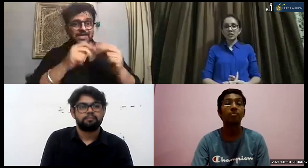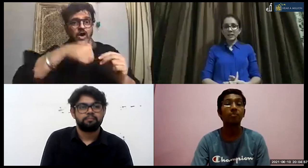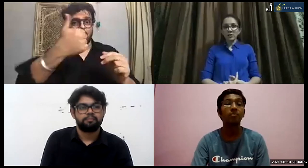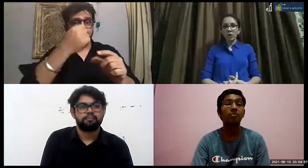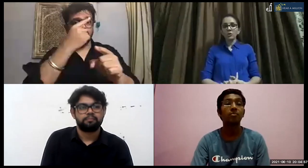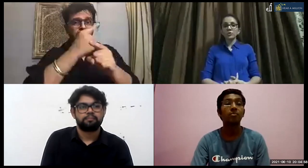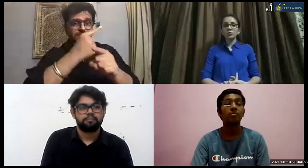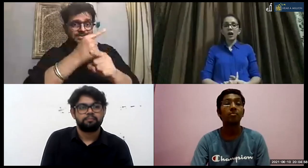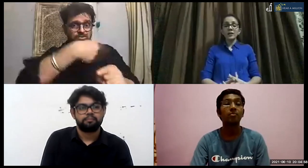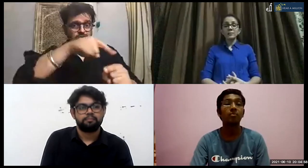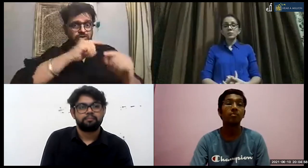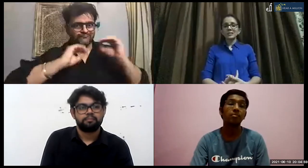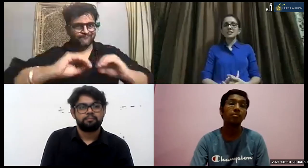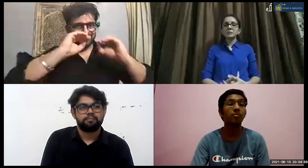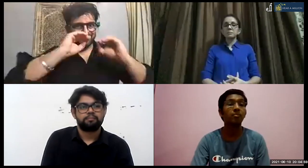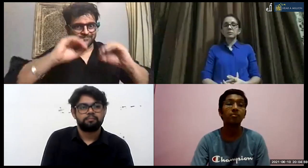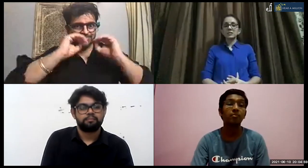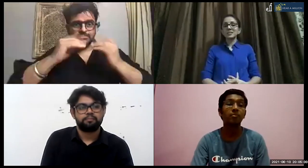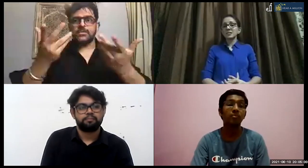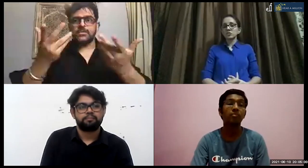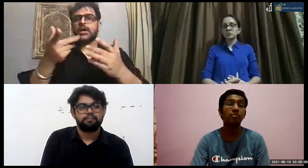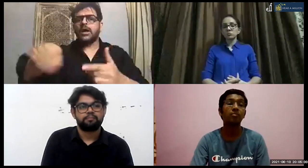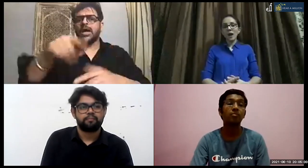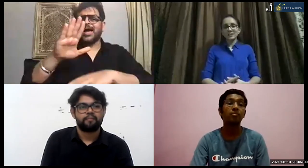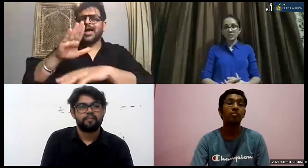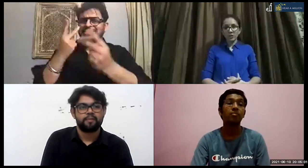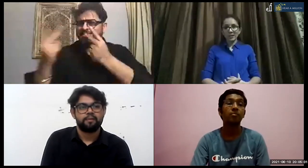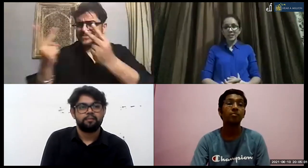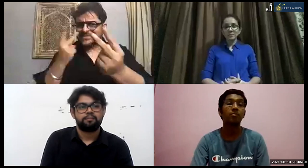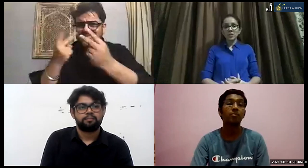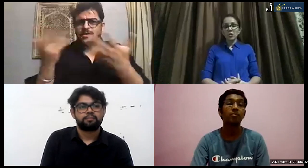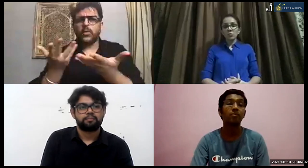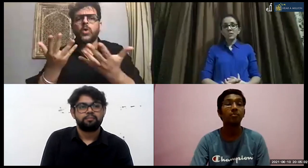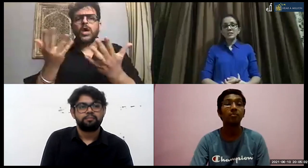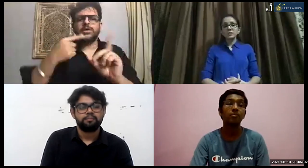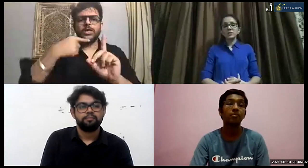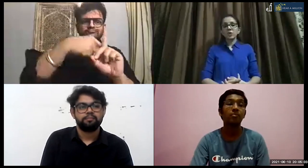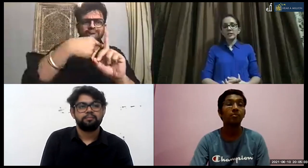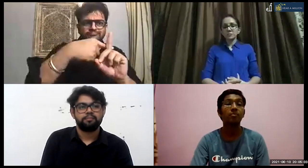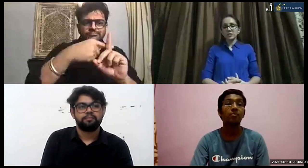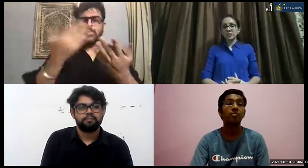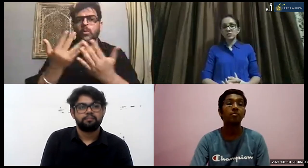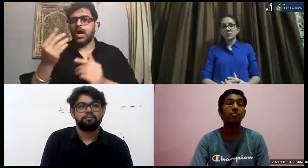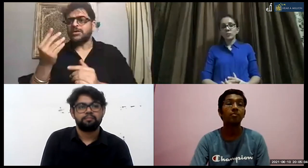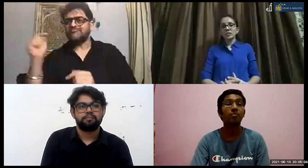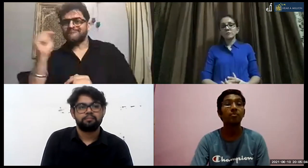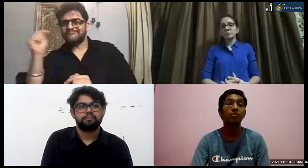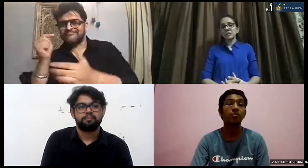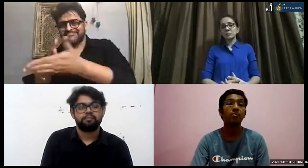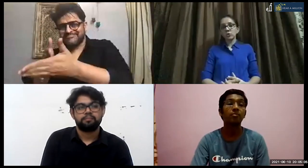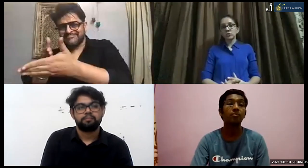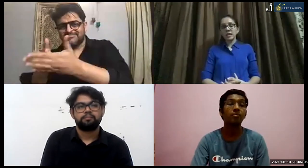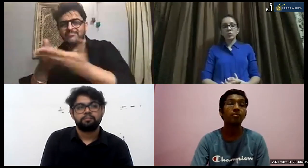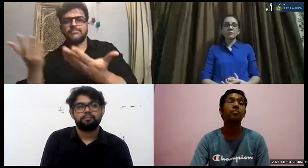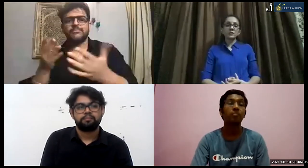teaching online, or you are witnessing people, witnessing teachers who are teaching online, what has been your experience? What have been